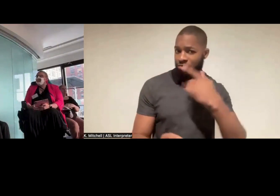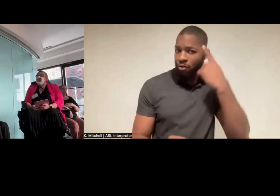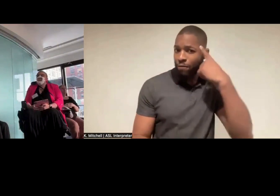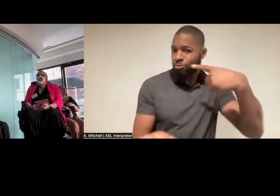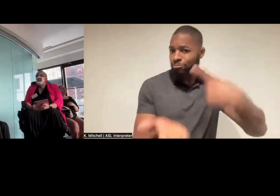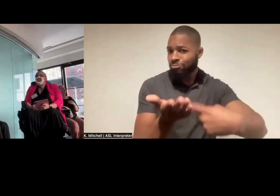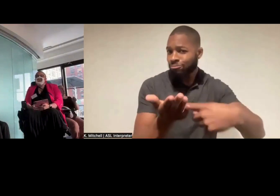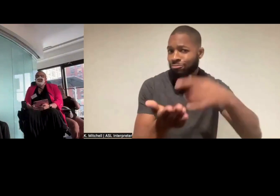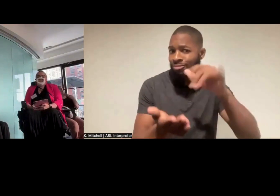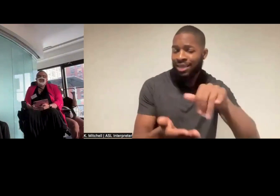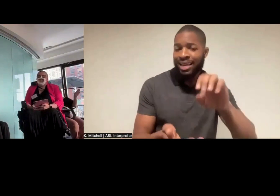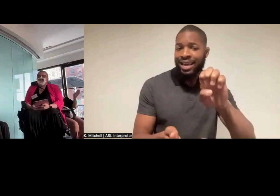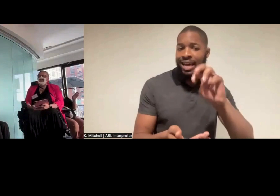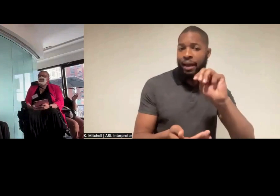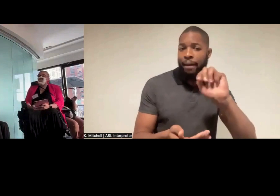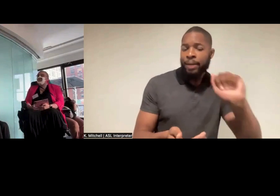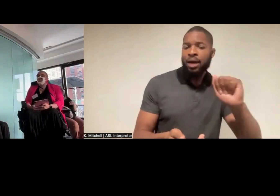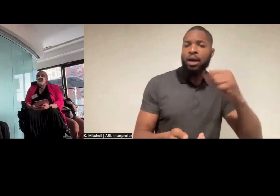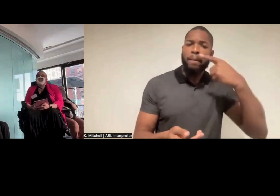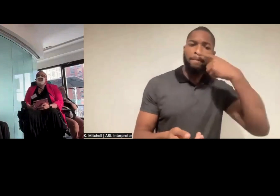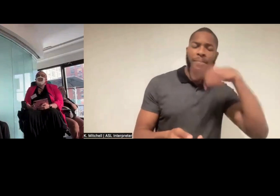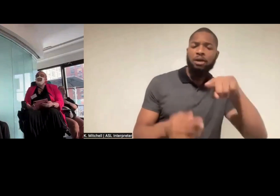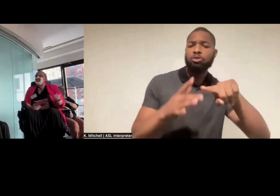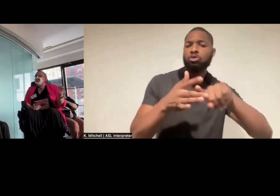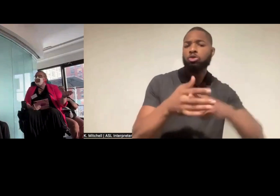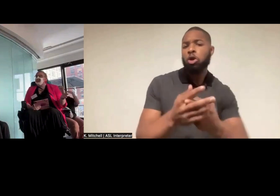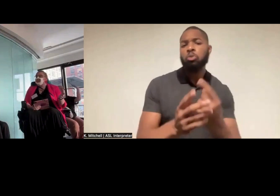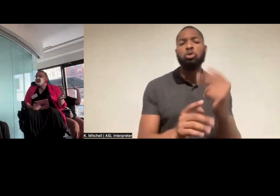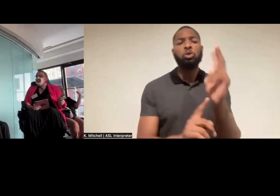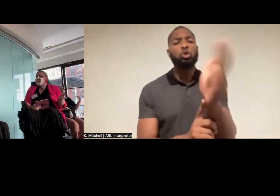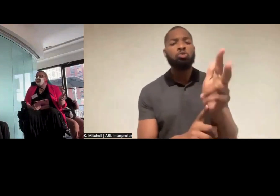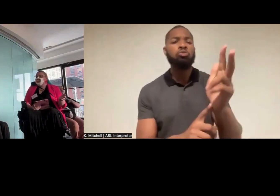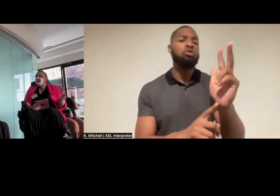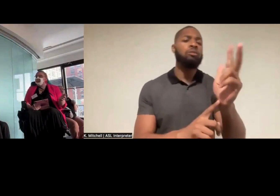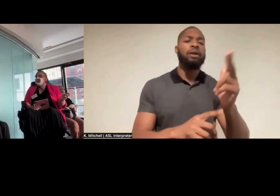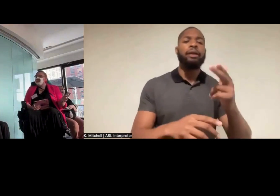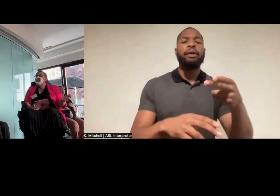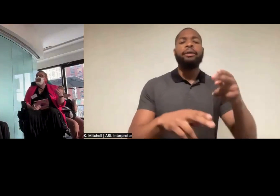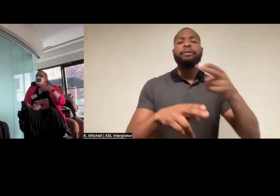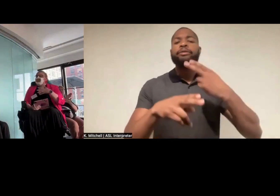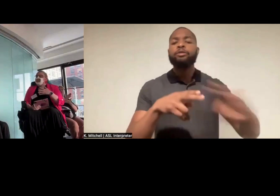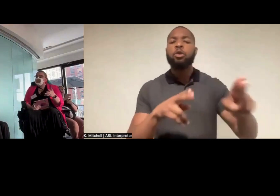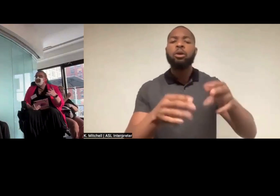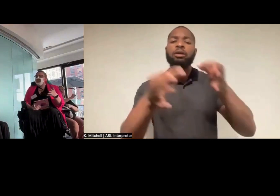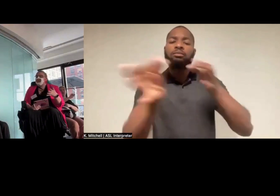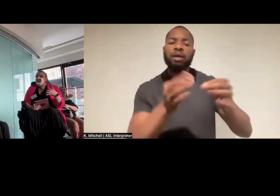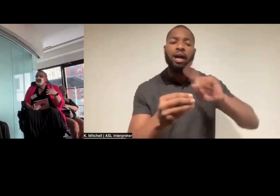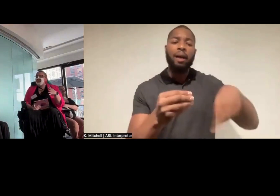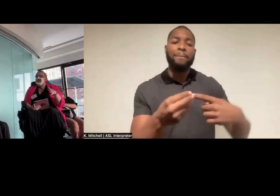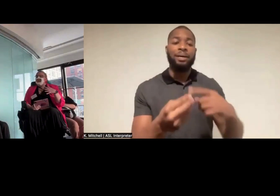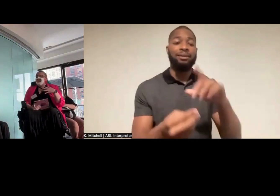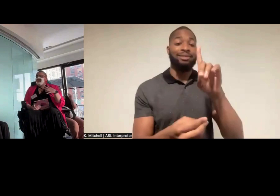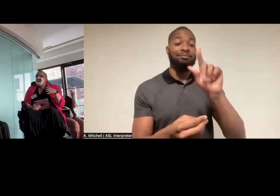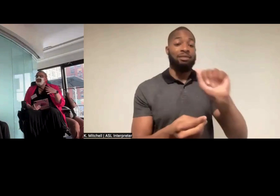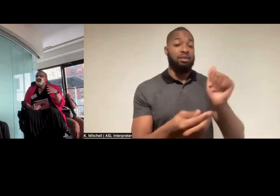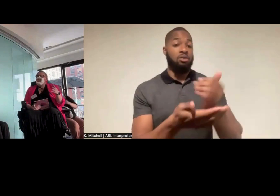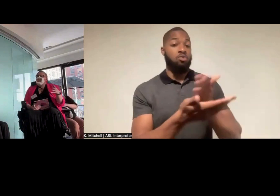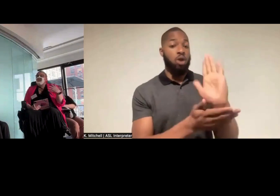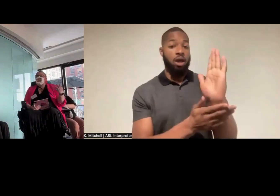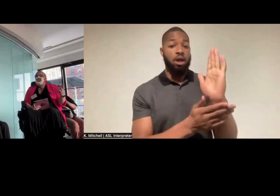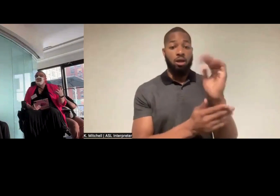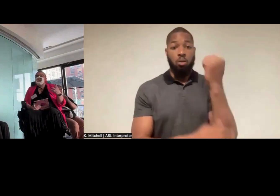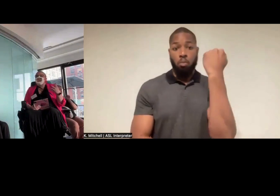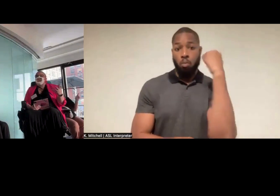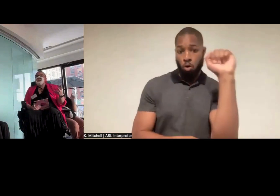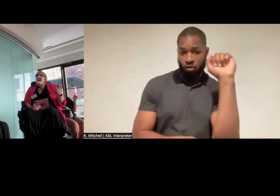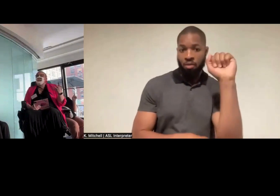us a 2 to 3 minute overview of the differences between the disability rights movement and the disability justice movement, and